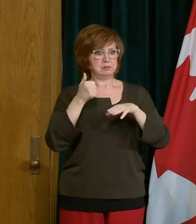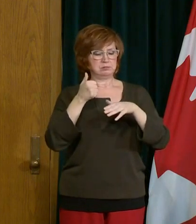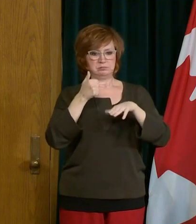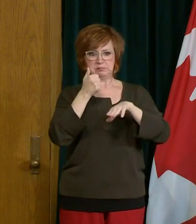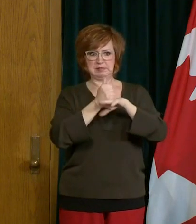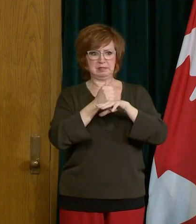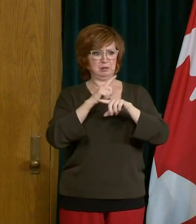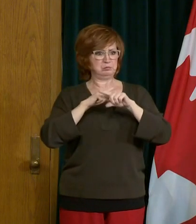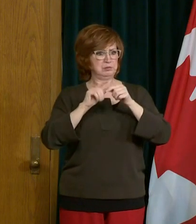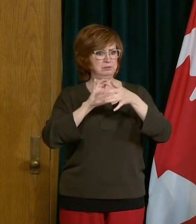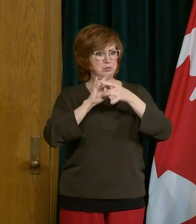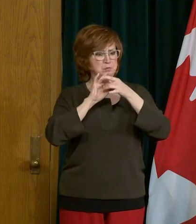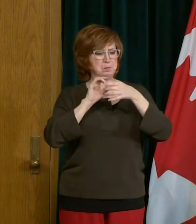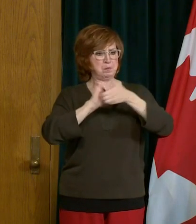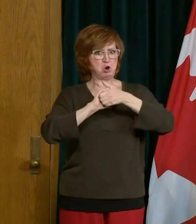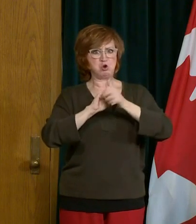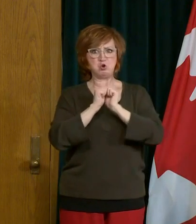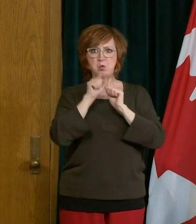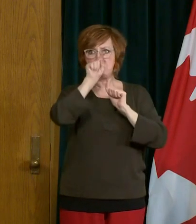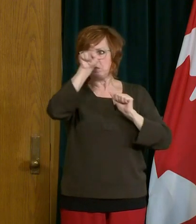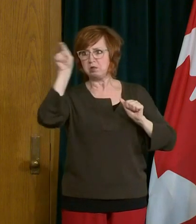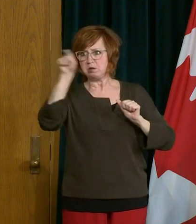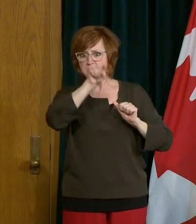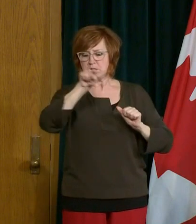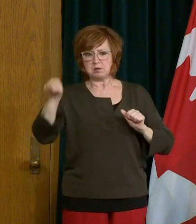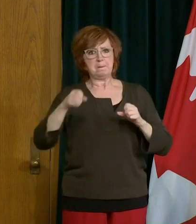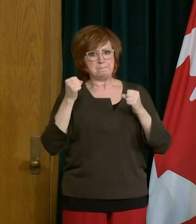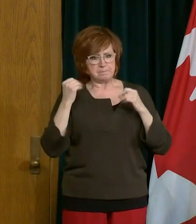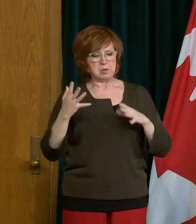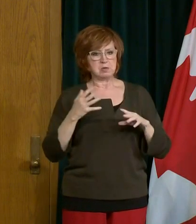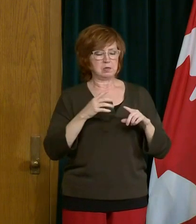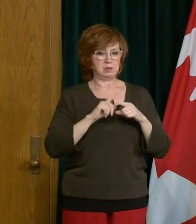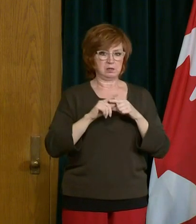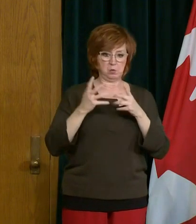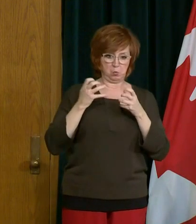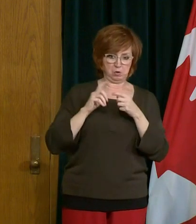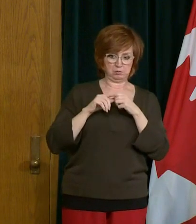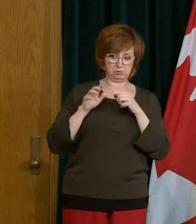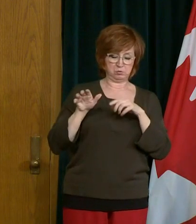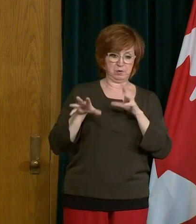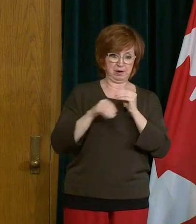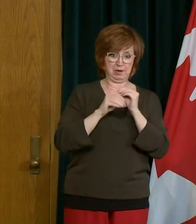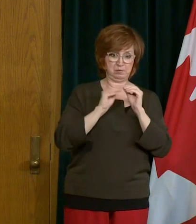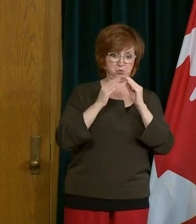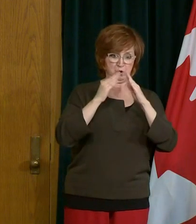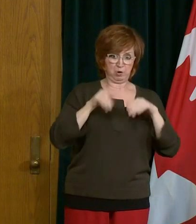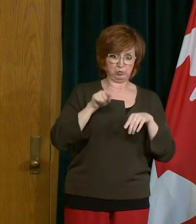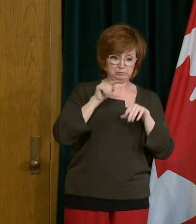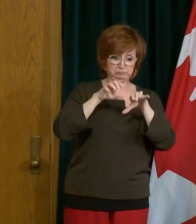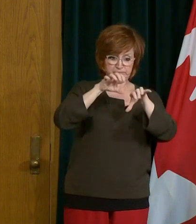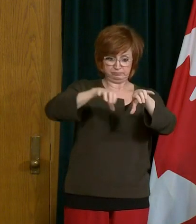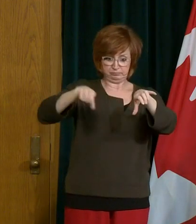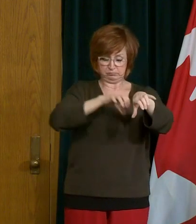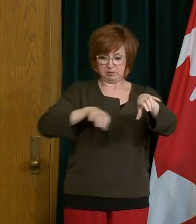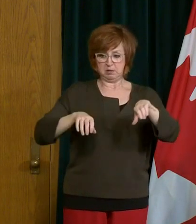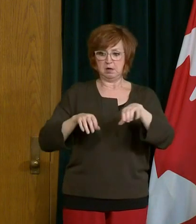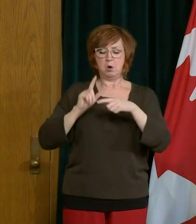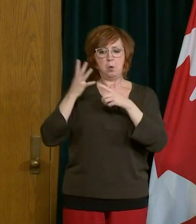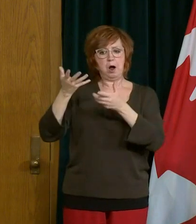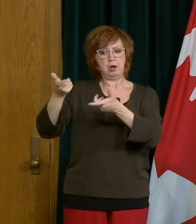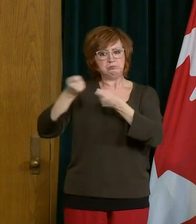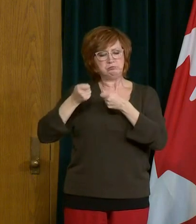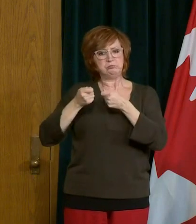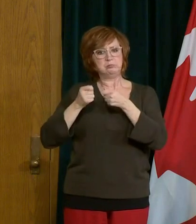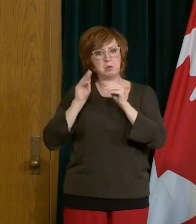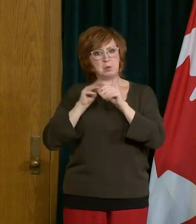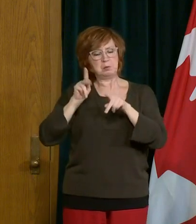they may have, whether it be housing, whether it be housing to attract career people into their community to provide services, or whether it